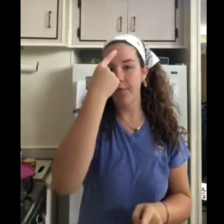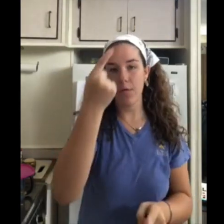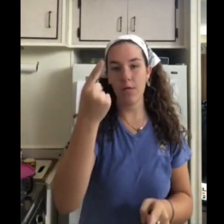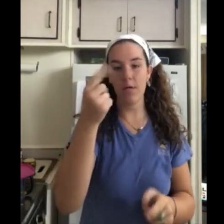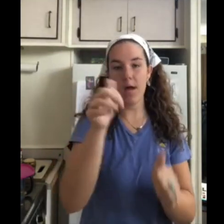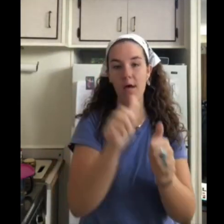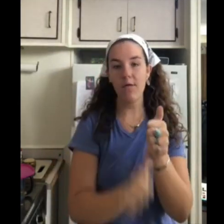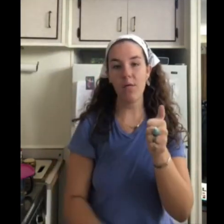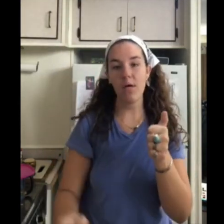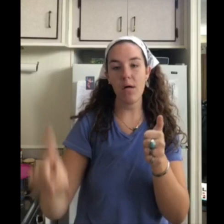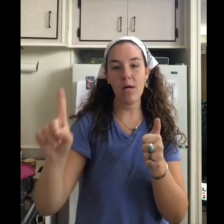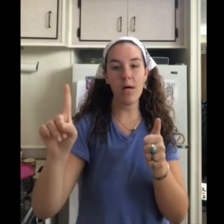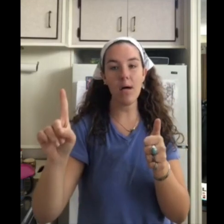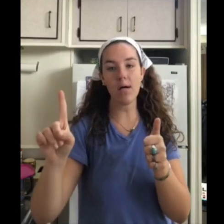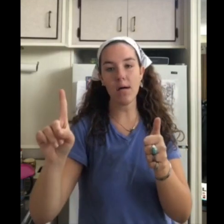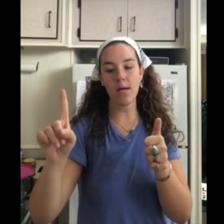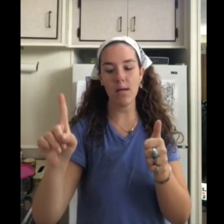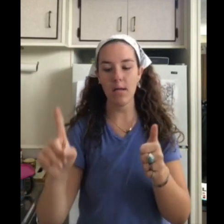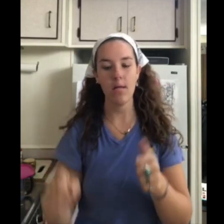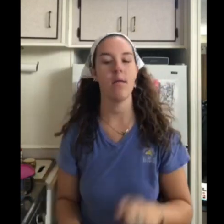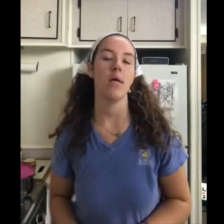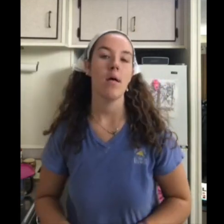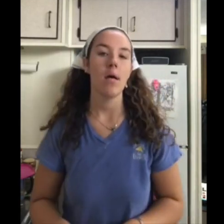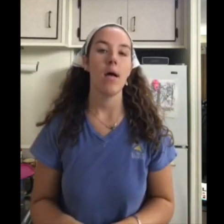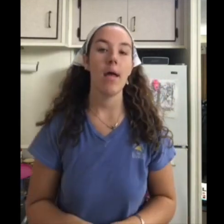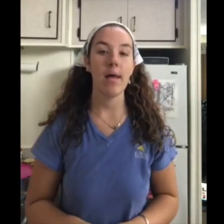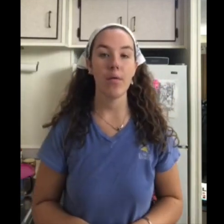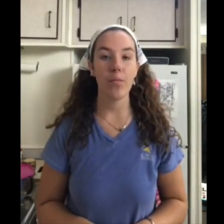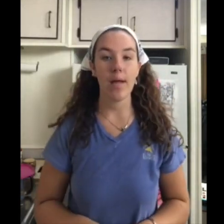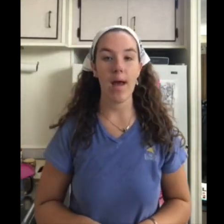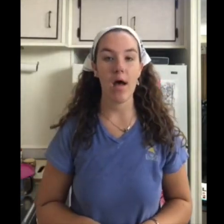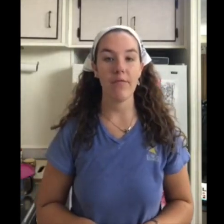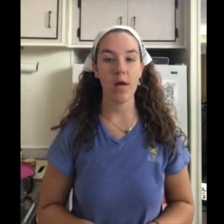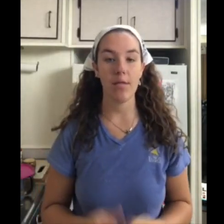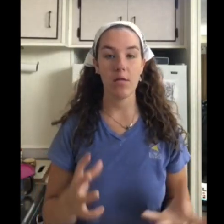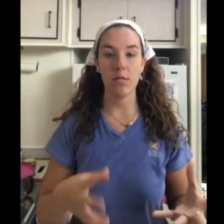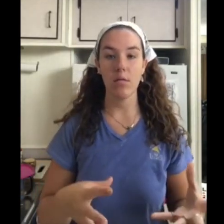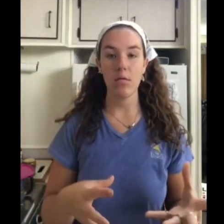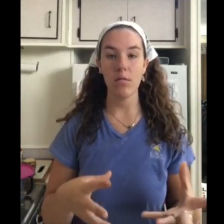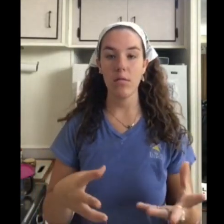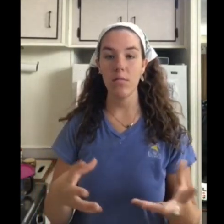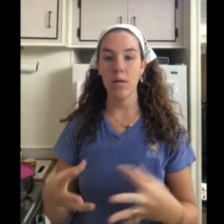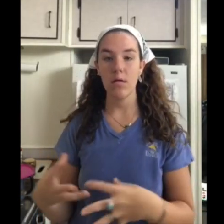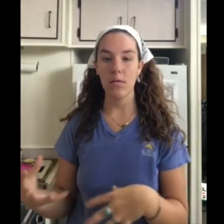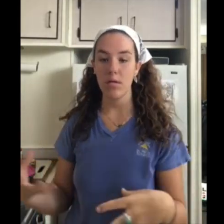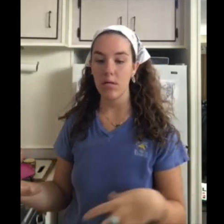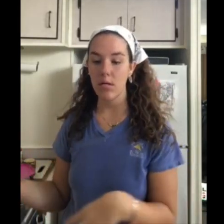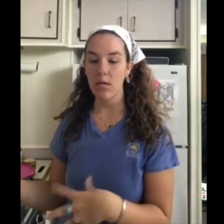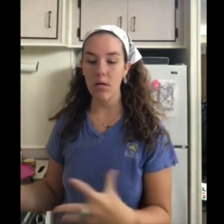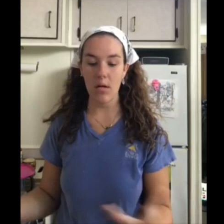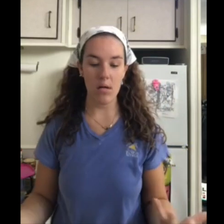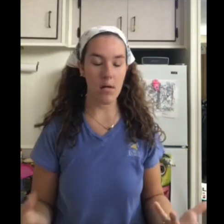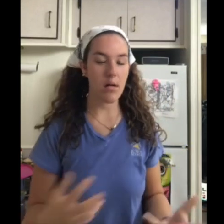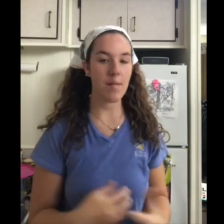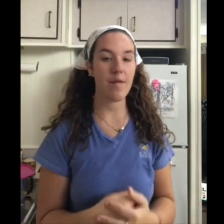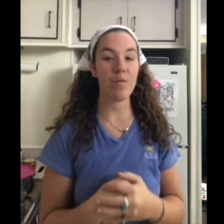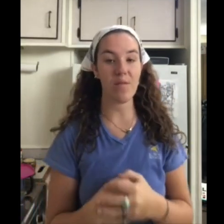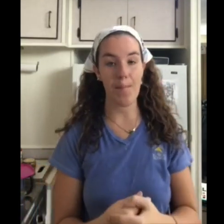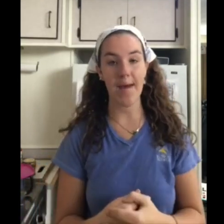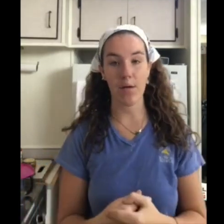for everyone. And then we have another Lord, we don't know, but this one's meadows,